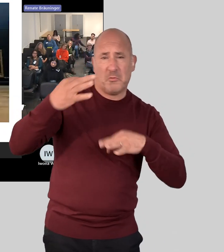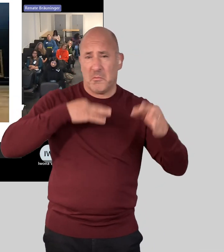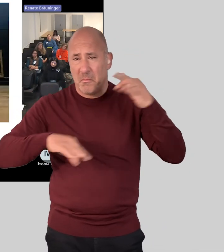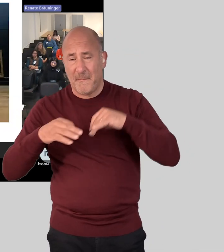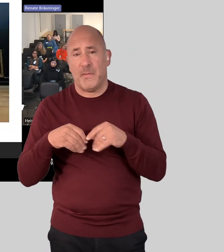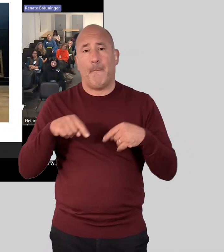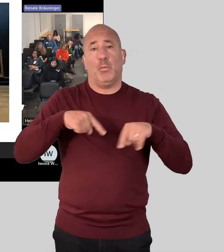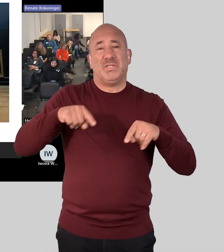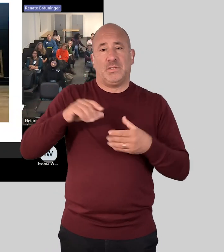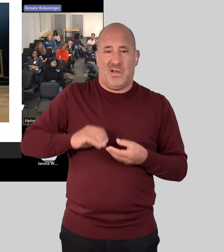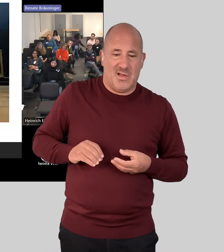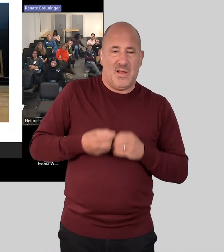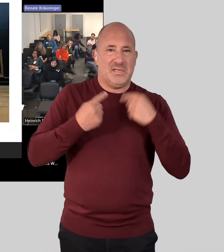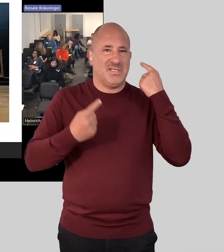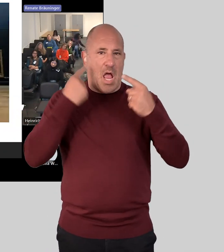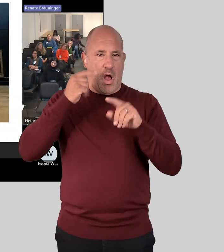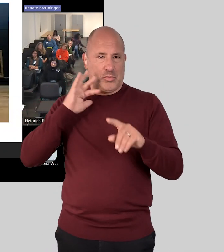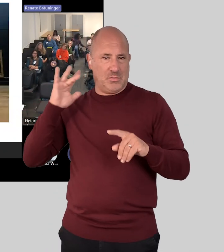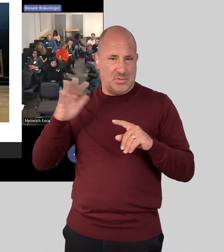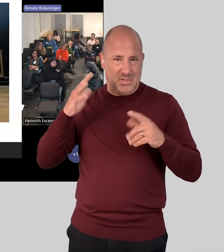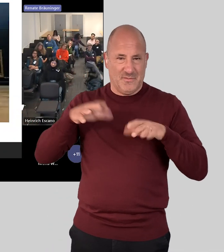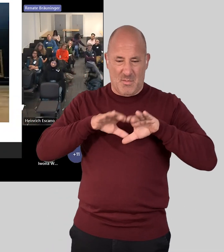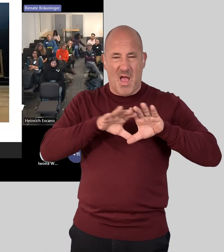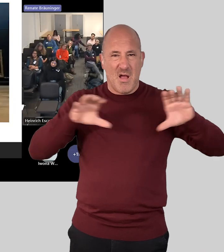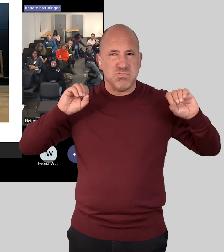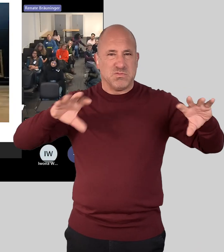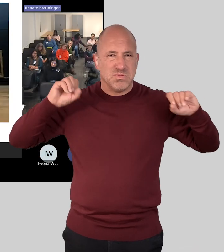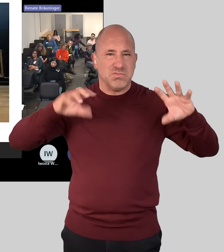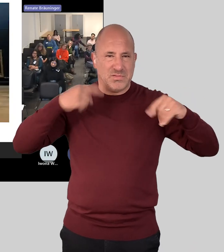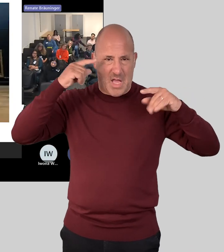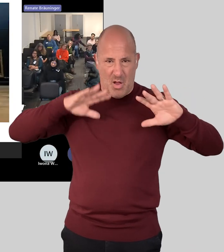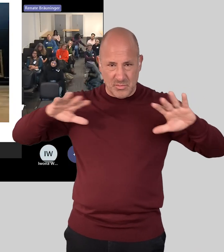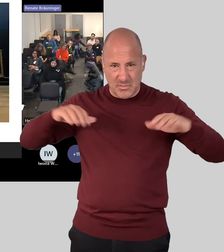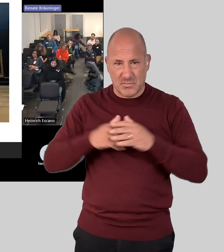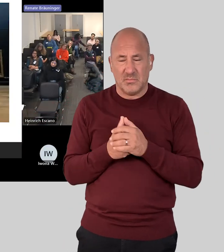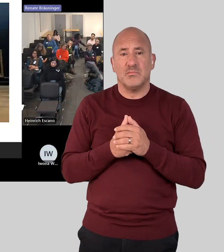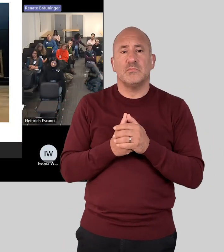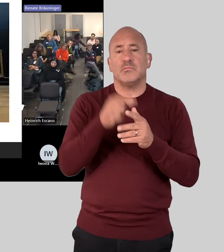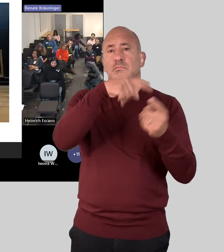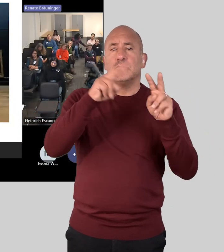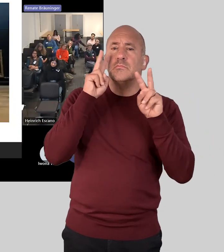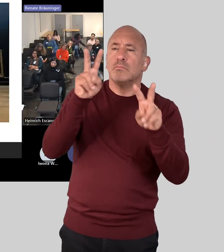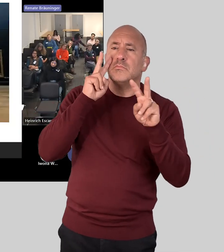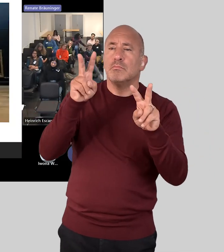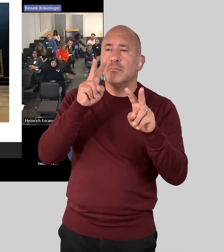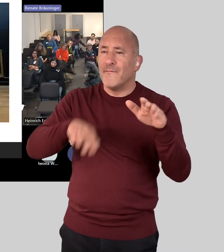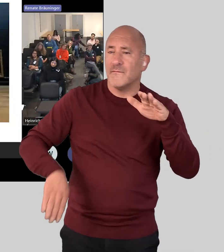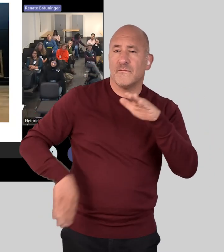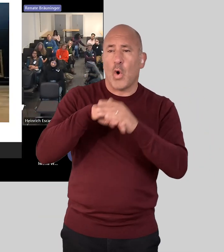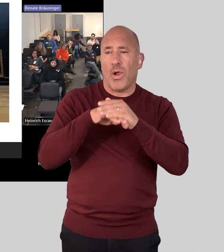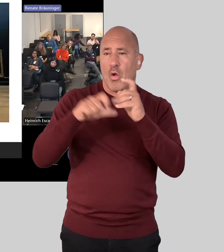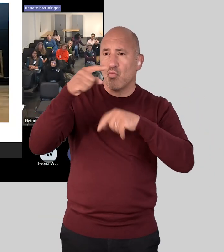parts in the galleries. They perform. A musician has created a soundtrack which is played from a